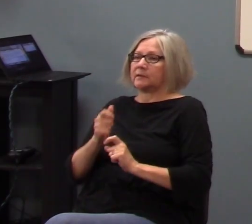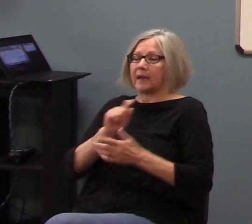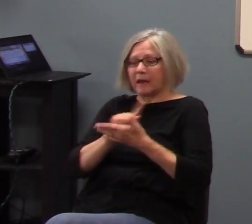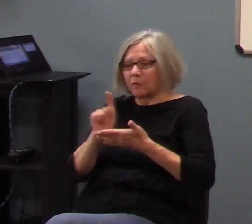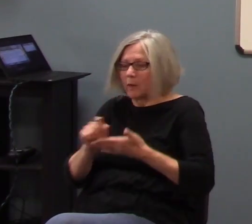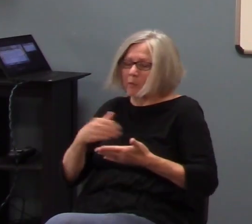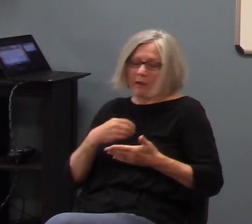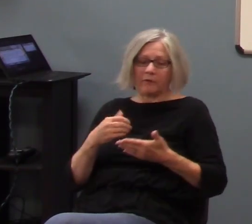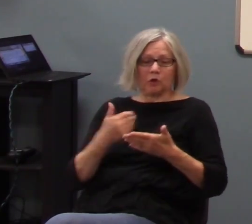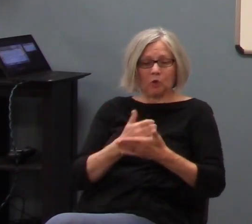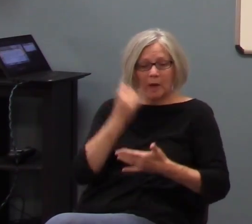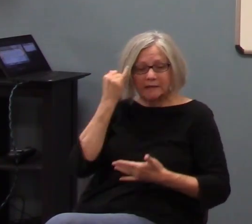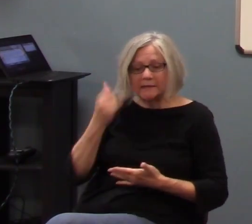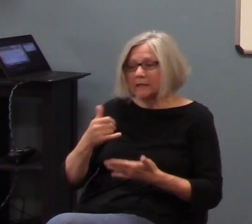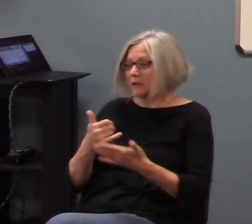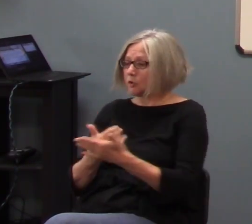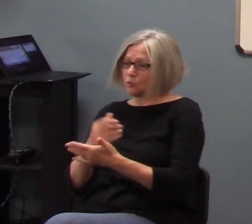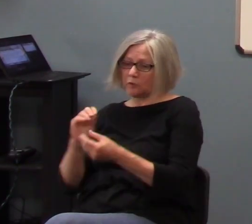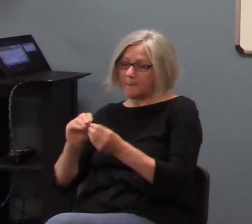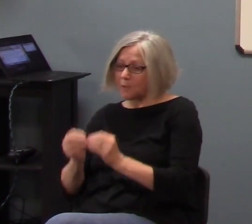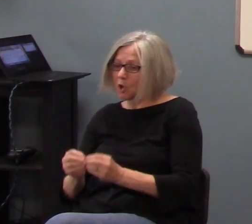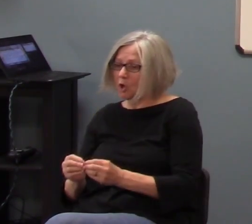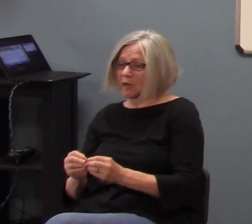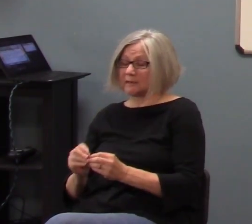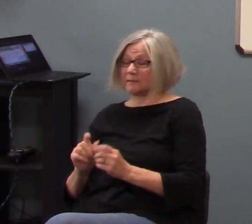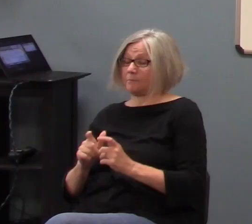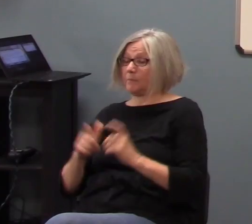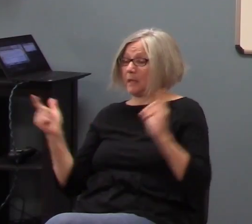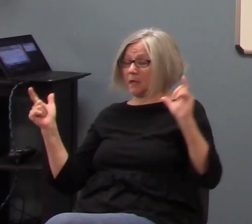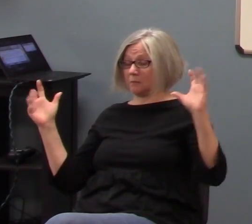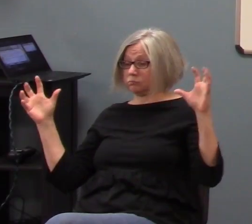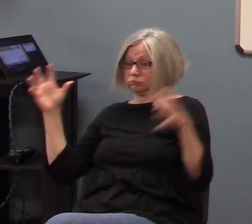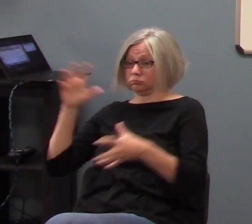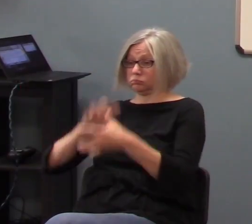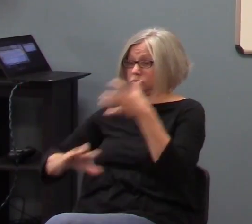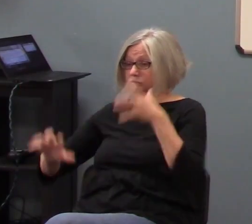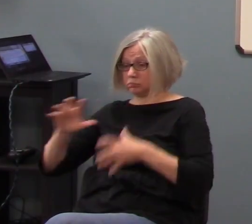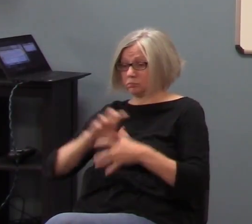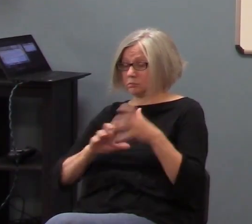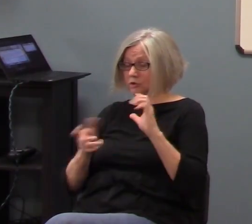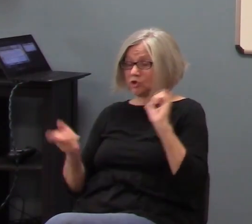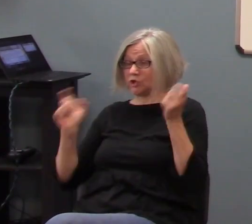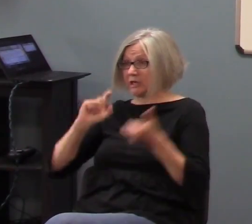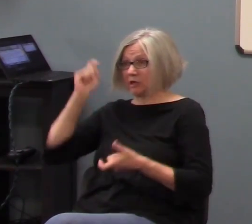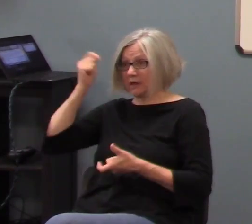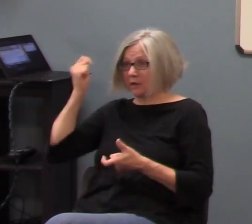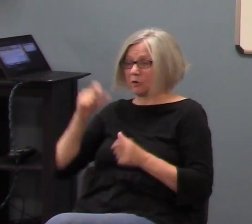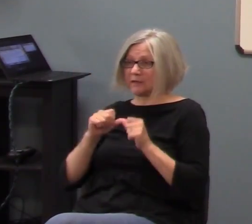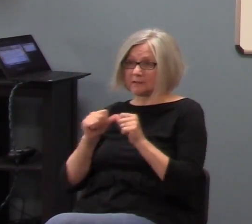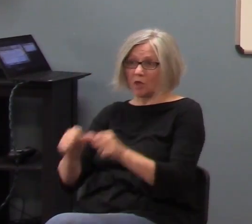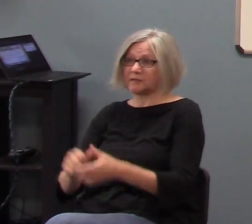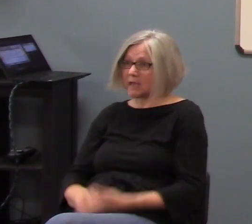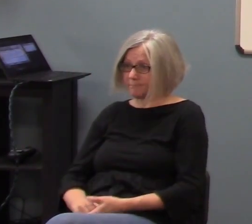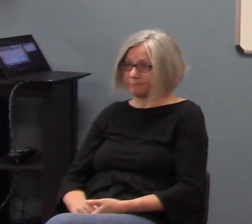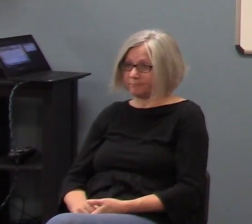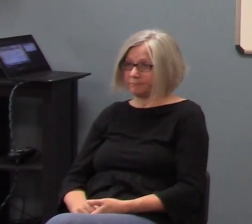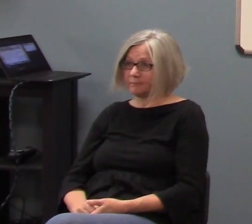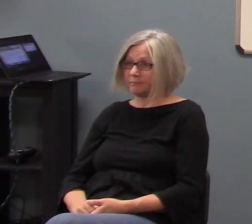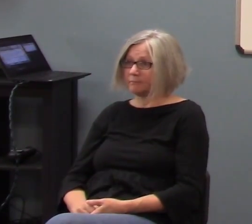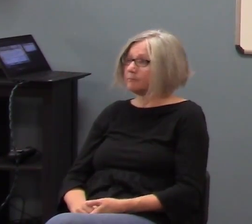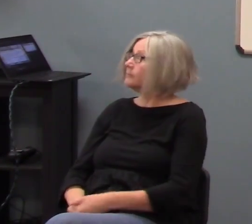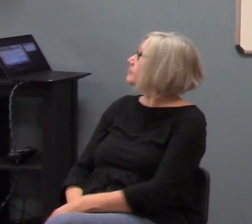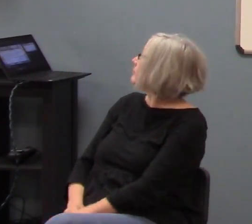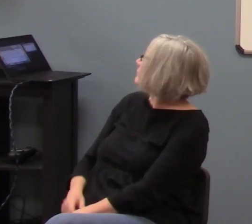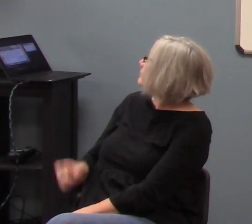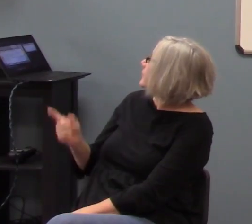new idea. It's just this big conglomeration of weird changing theories all the time. And theories should be able to make predictions that can be